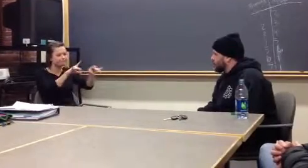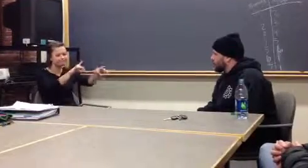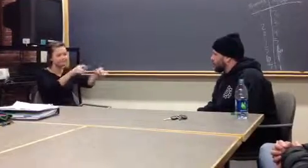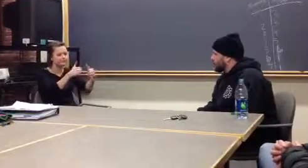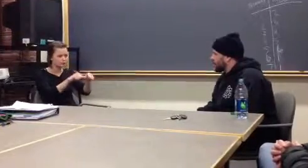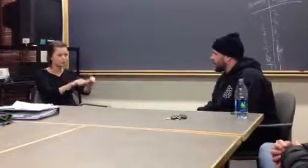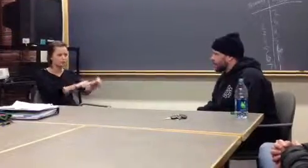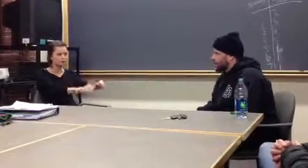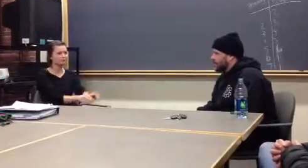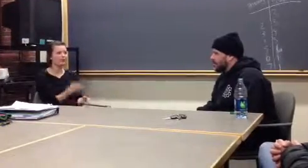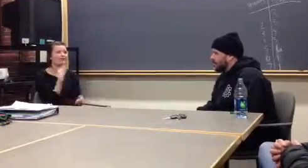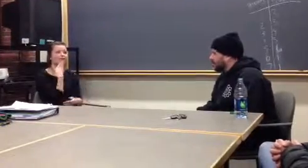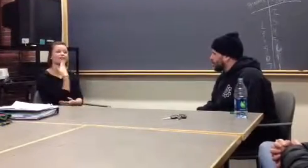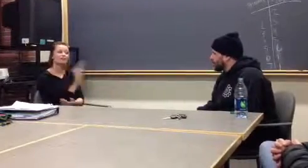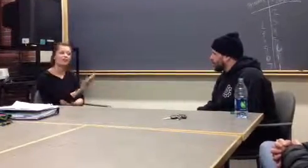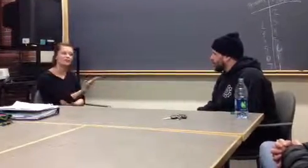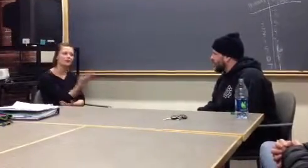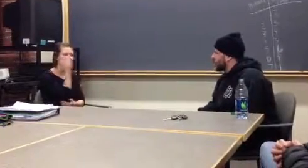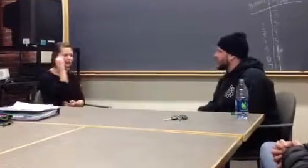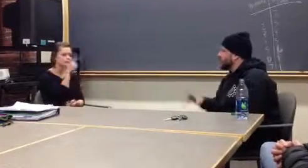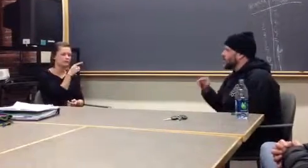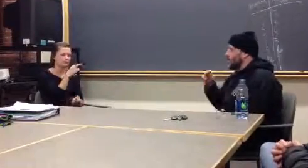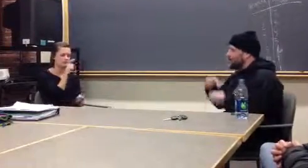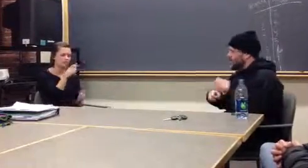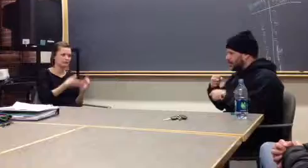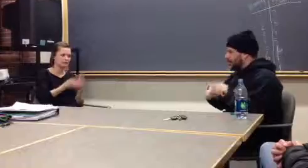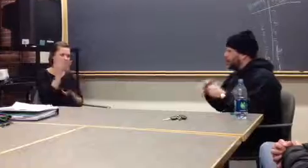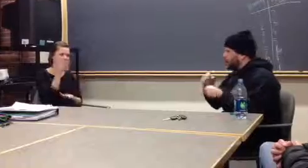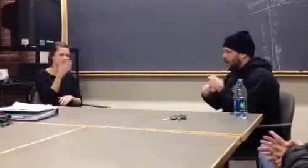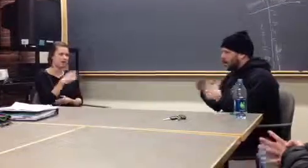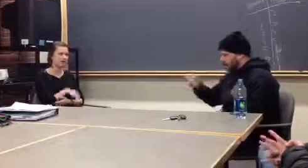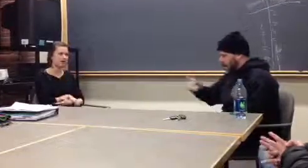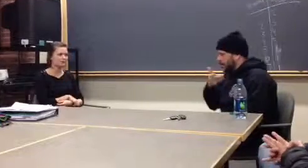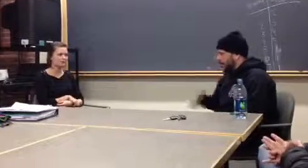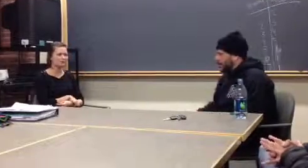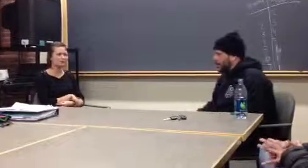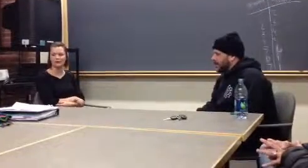thank you so much for your time. I know you need to go, so I'll see you later. no problem. You're welcome.